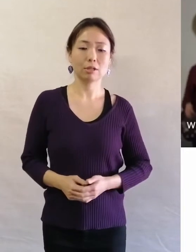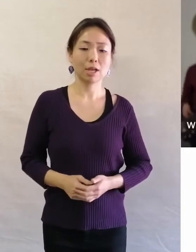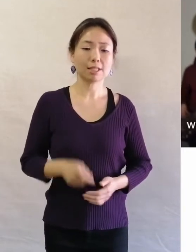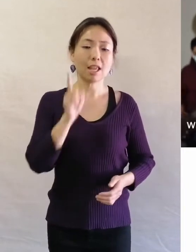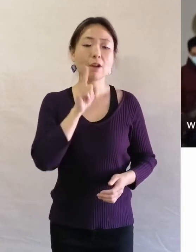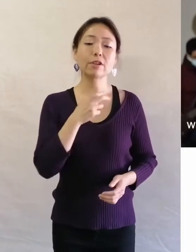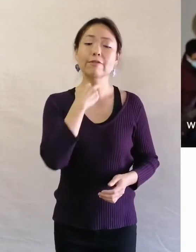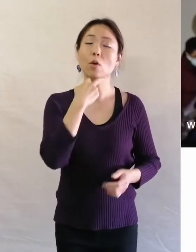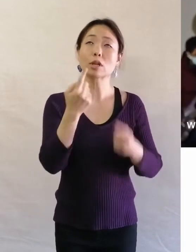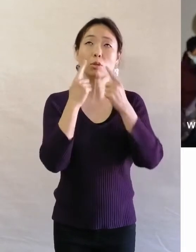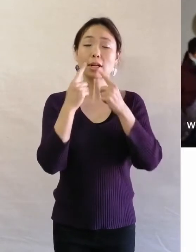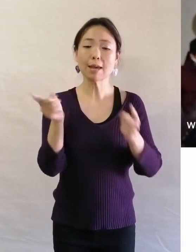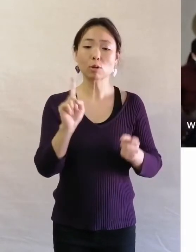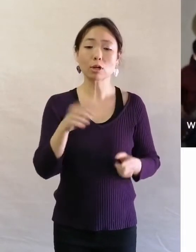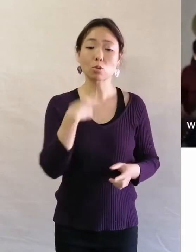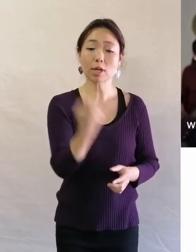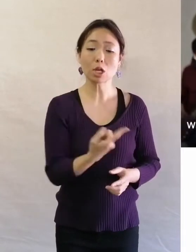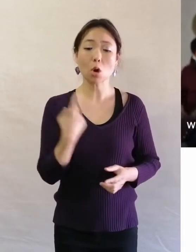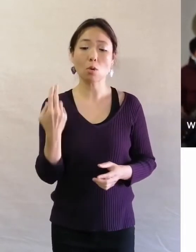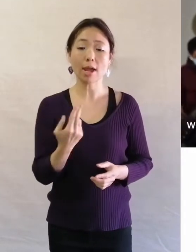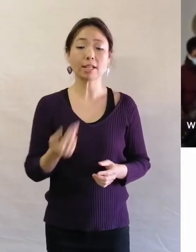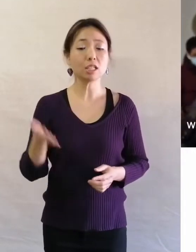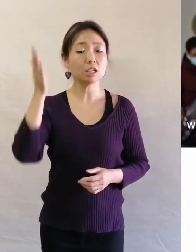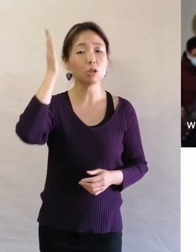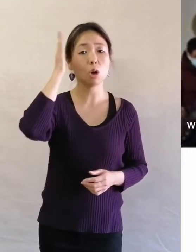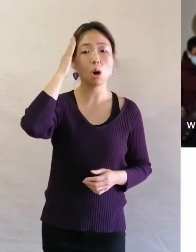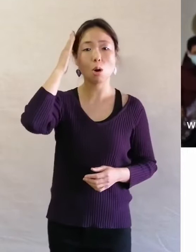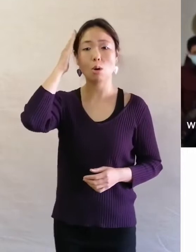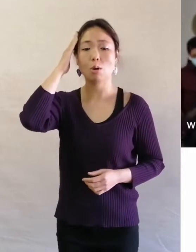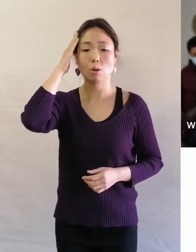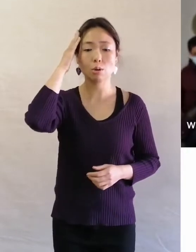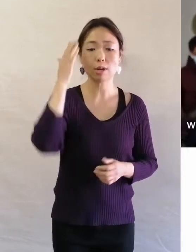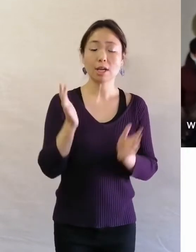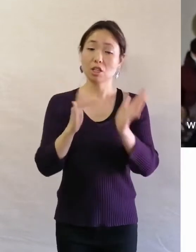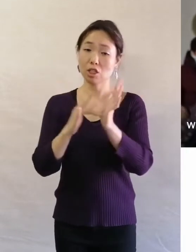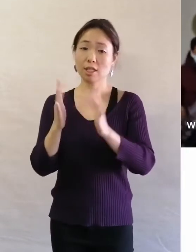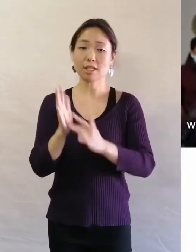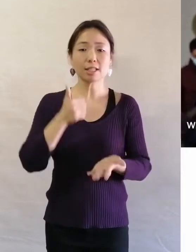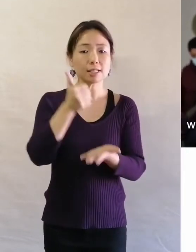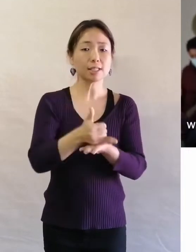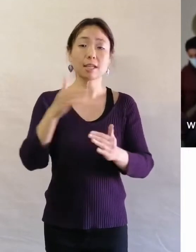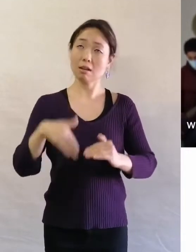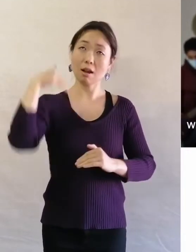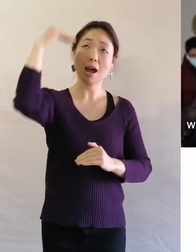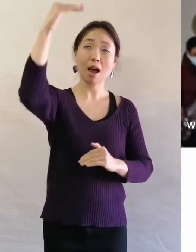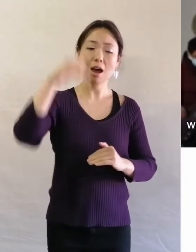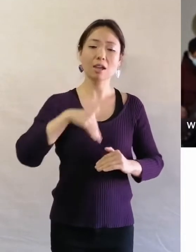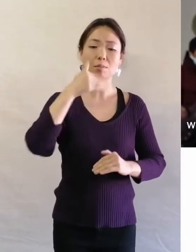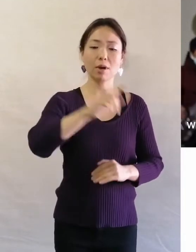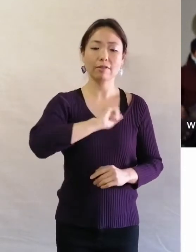below, as every voice proclaims what we already know, Jesus